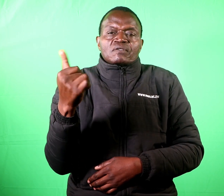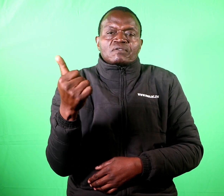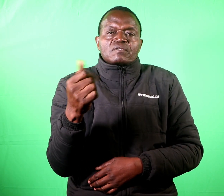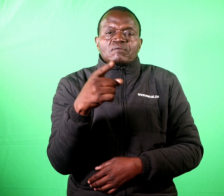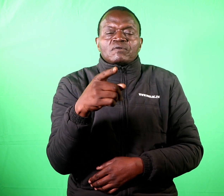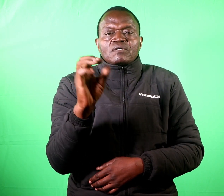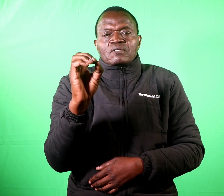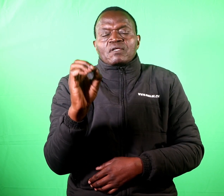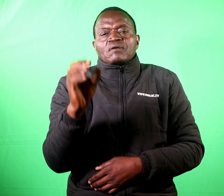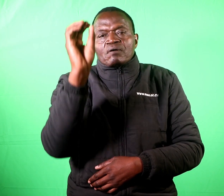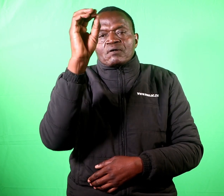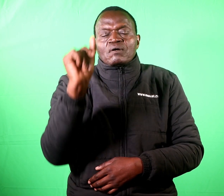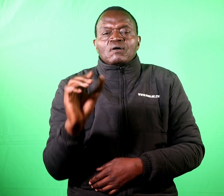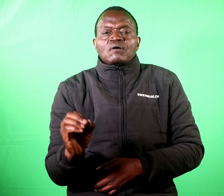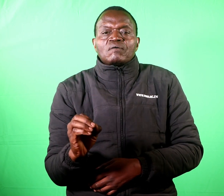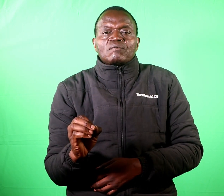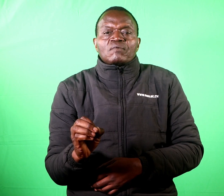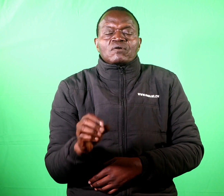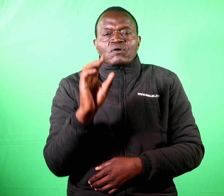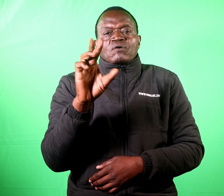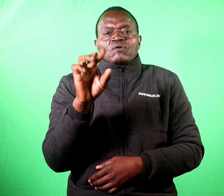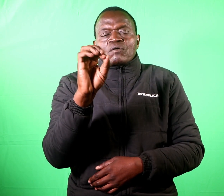16.0%, cash crop production